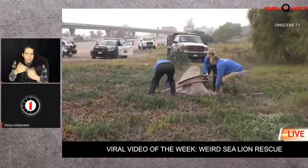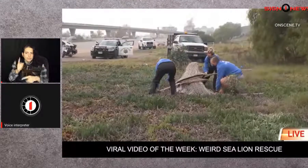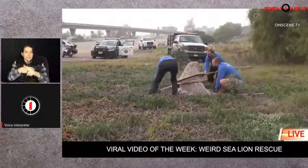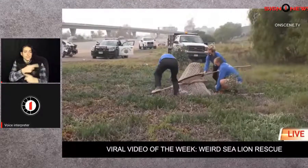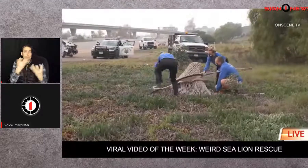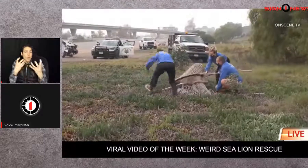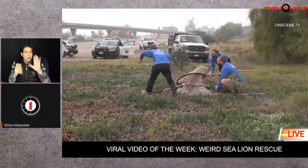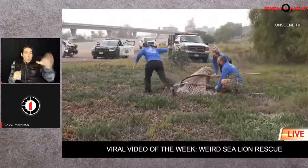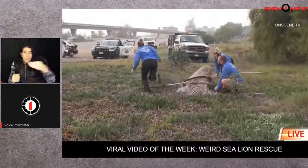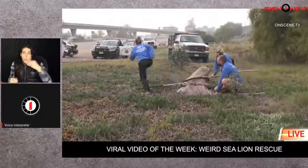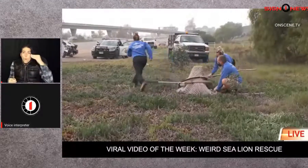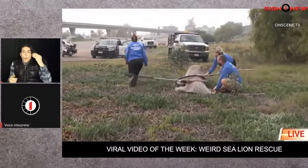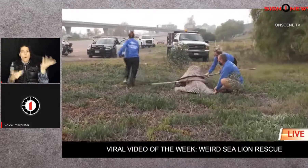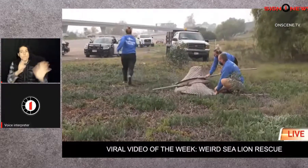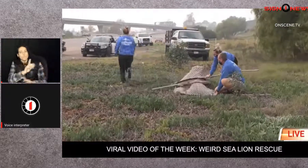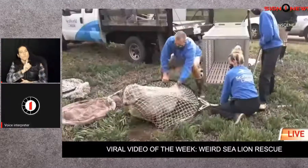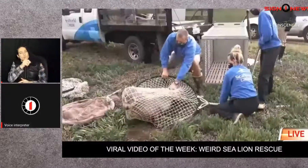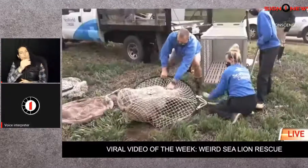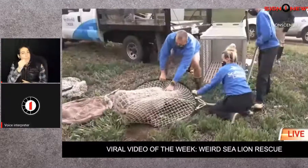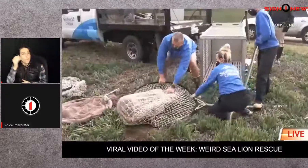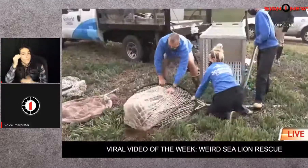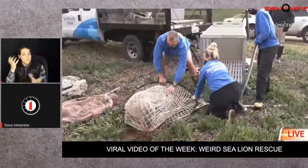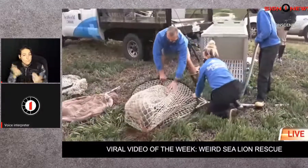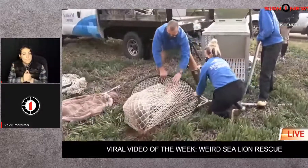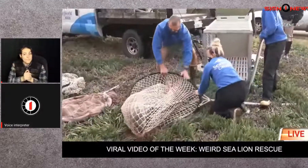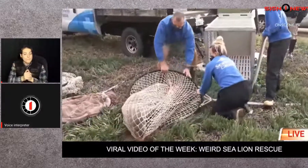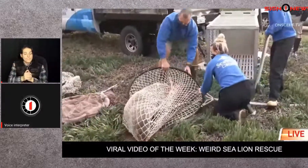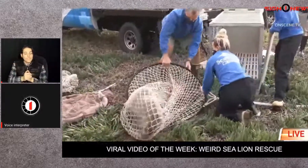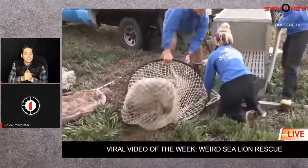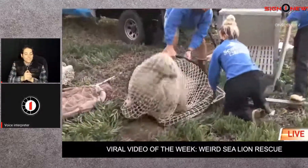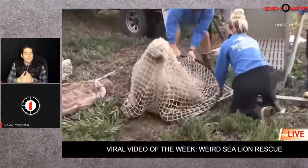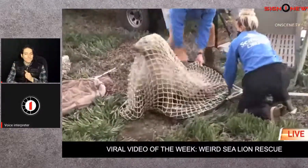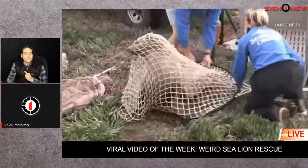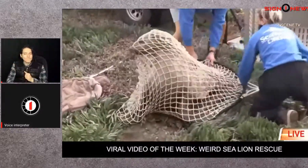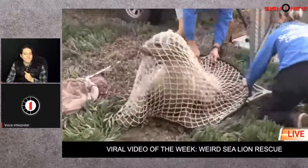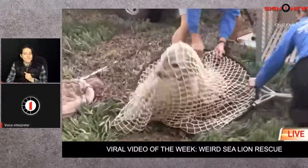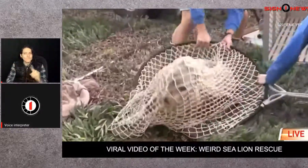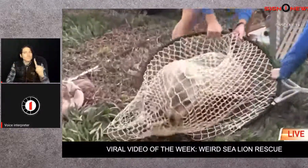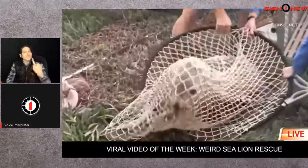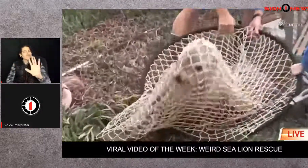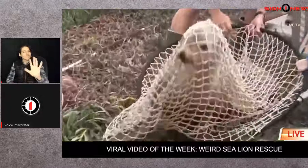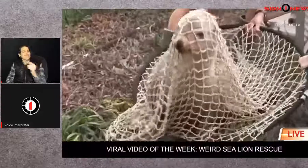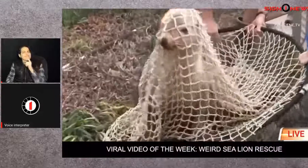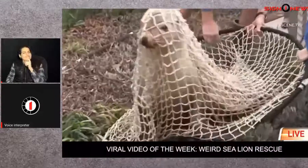He does not want to be held in captivity. He may just want to go home to his natural home.